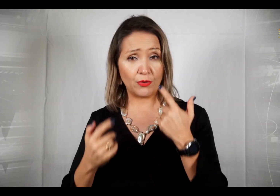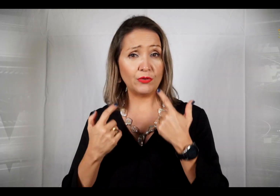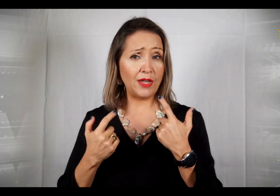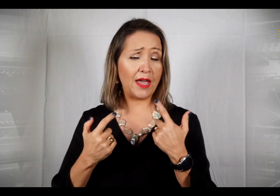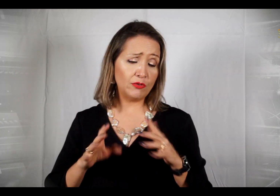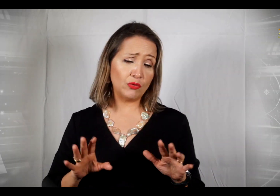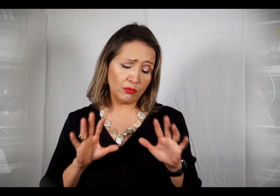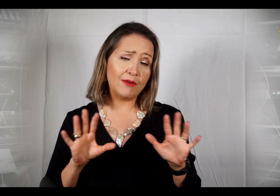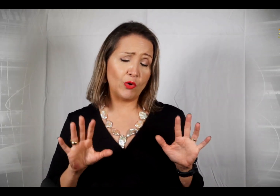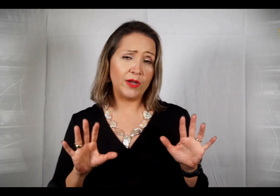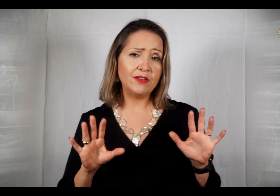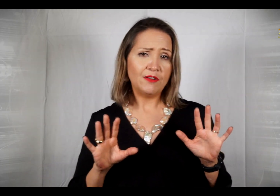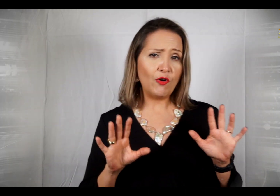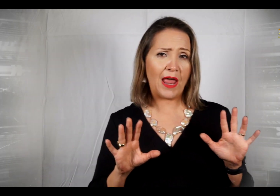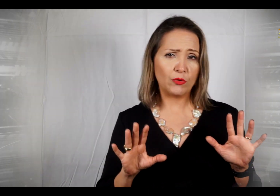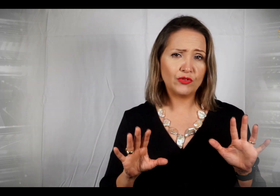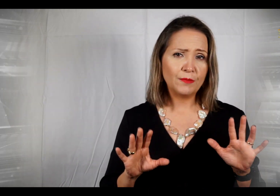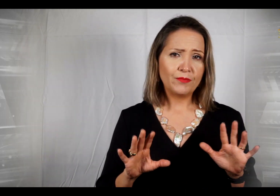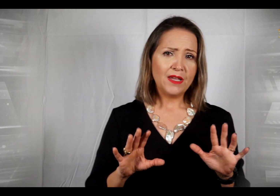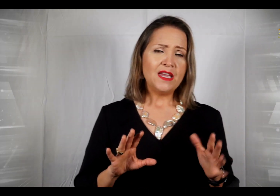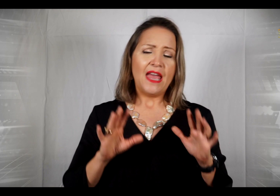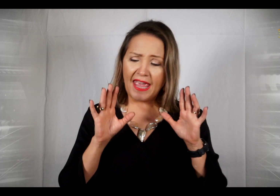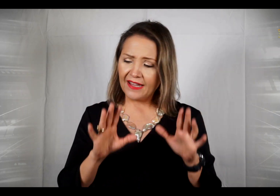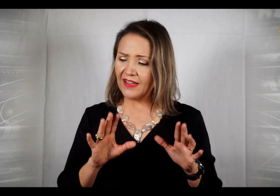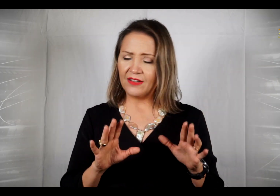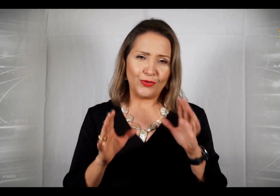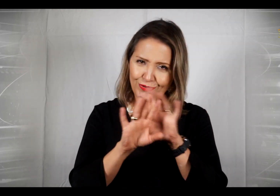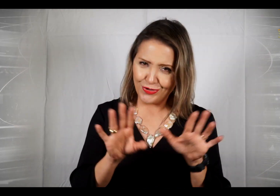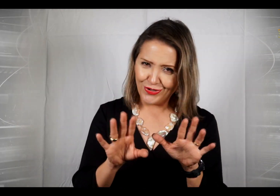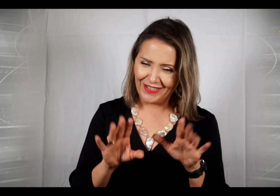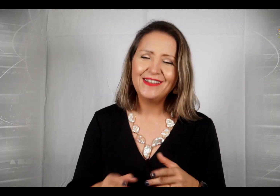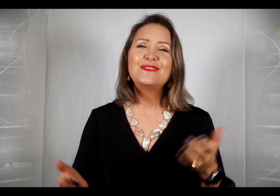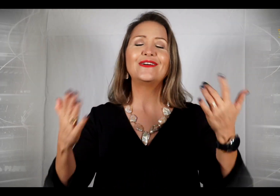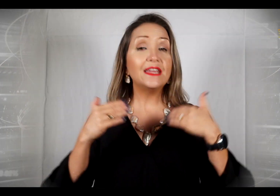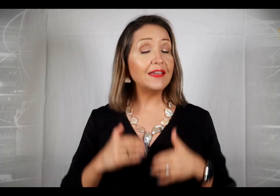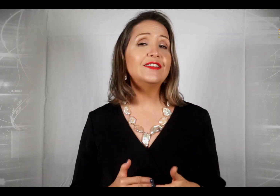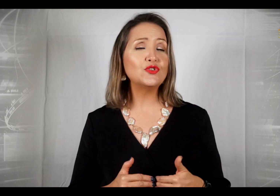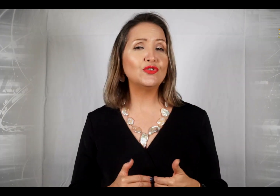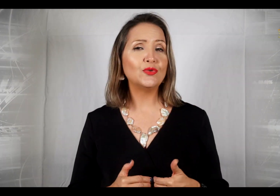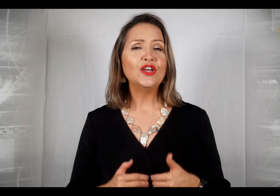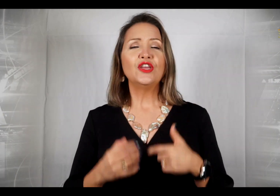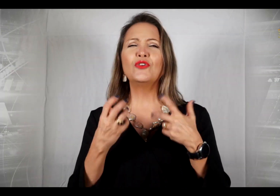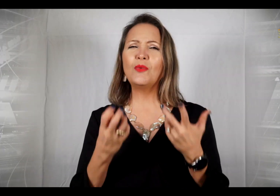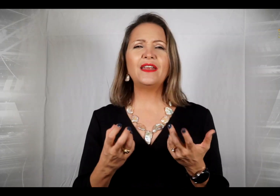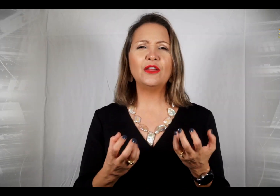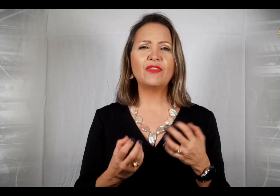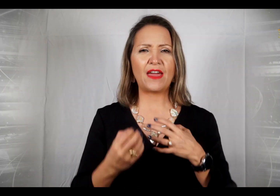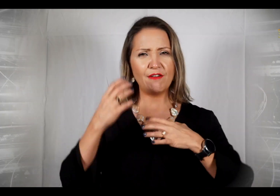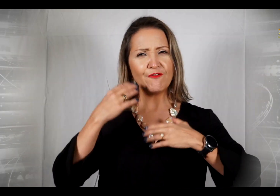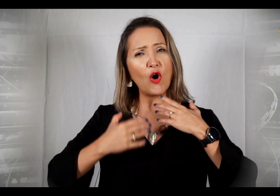eyeshadow on the eye to avoid fallout. And so you shouldn't. But in case that you do, you don't want any of that